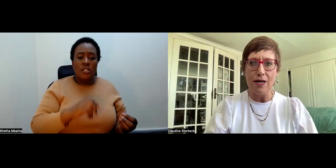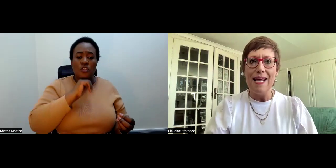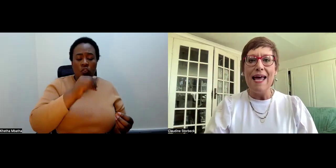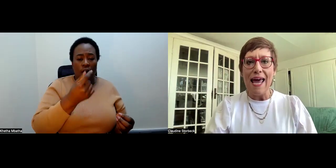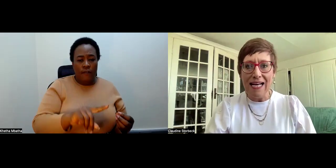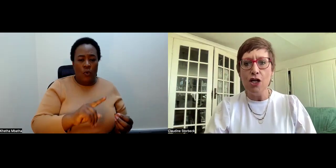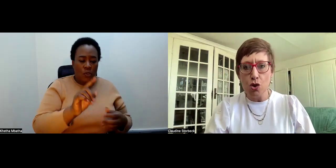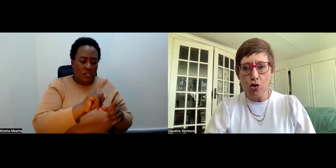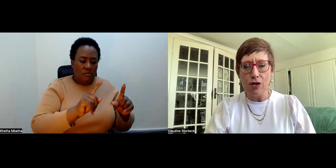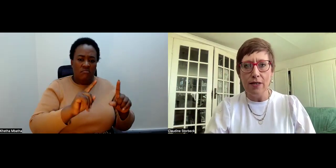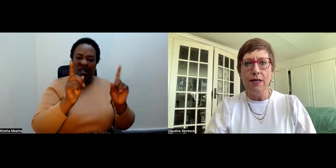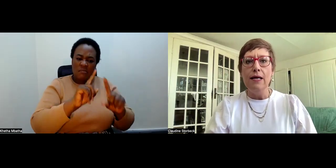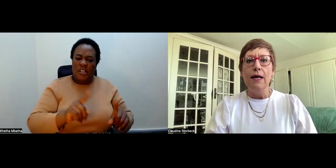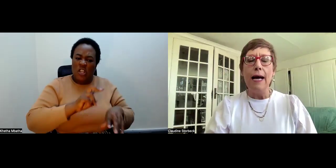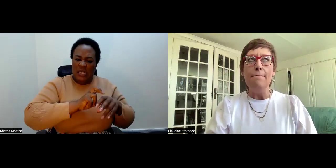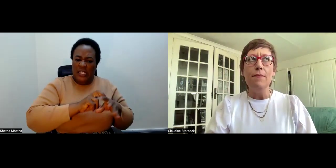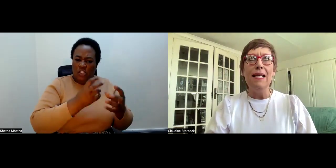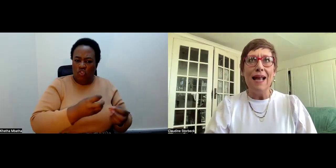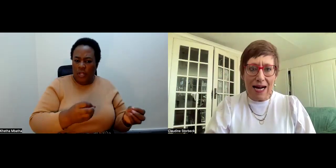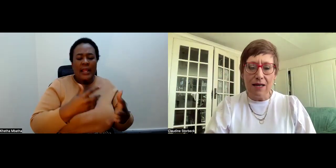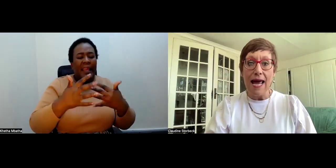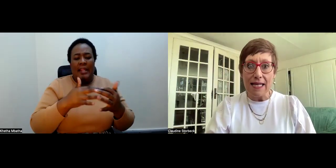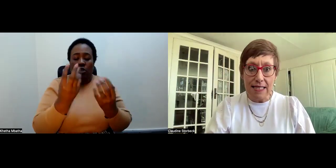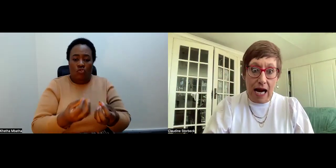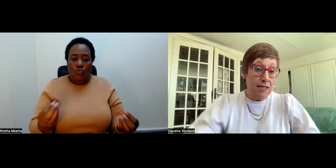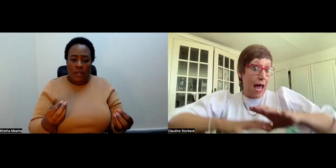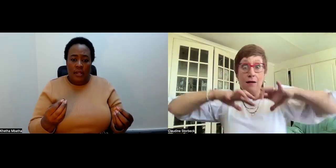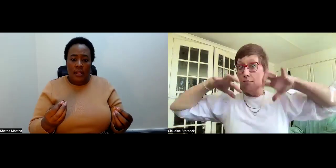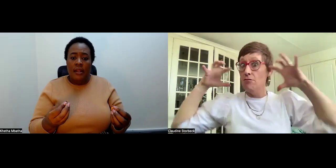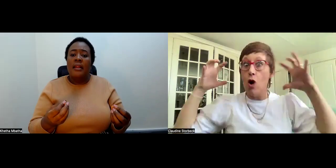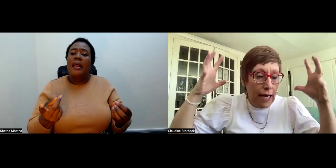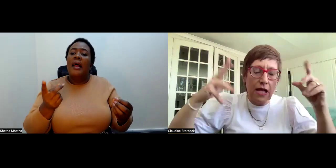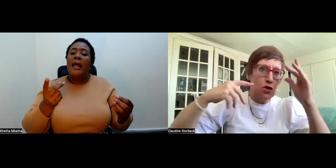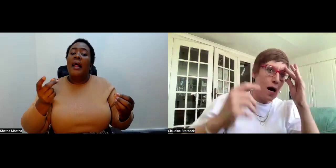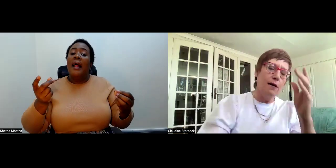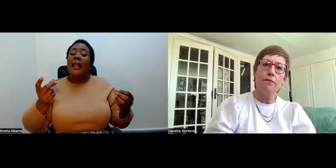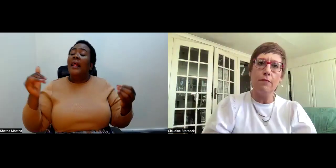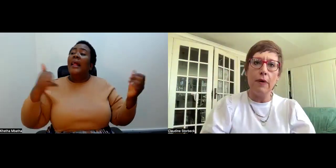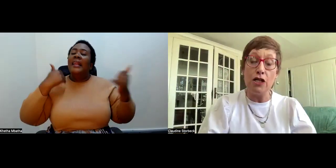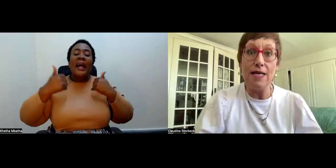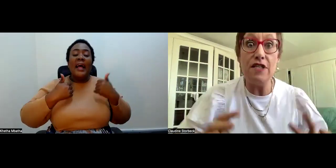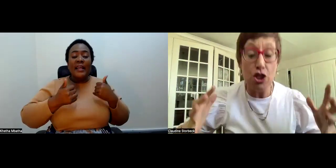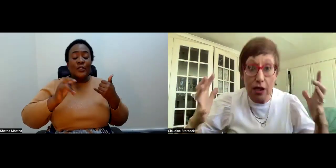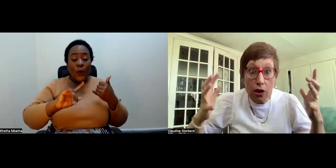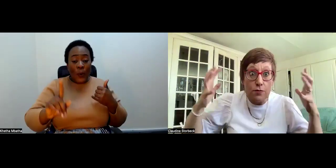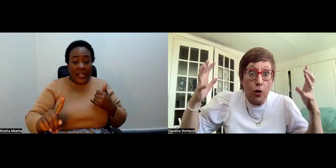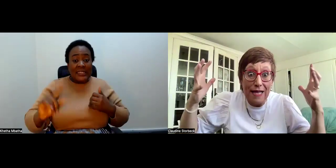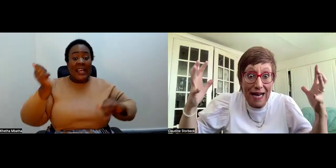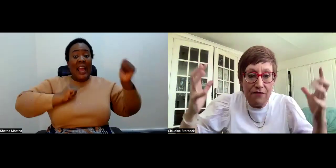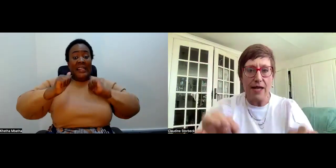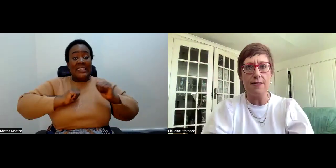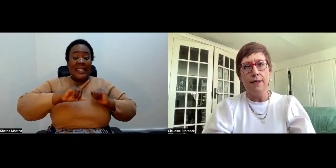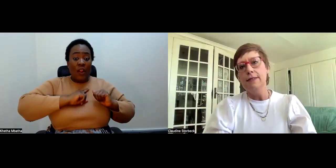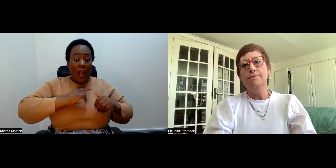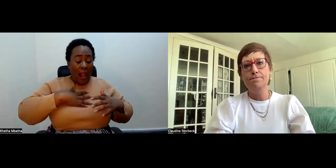needs children. Any children like acting out and model. And that's why I just love teaching little ones, because